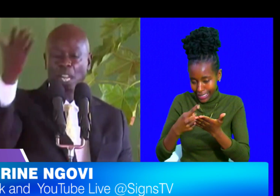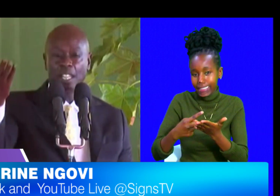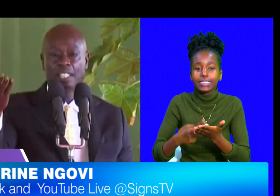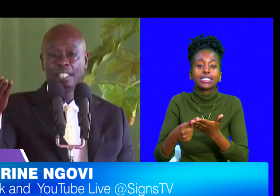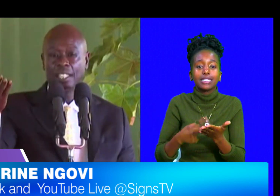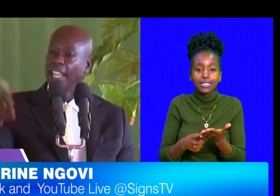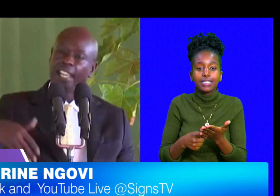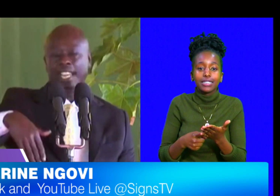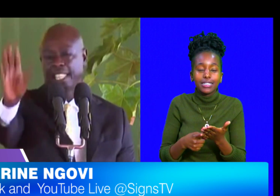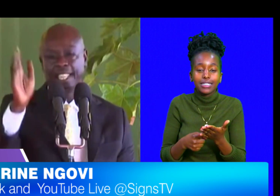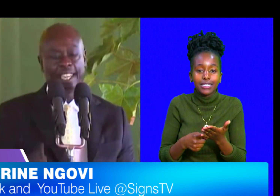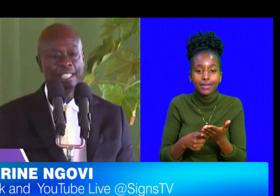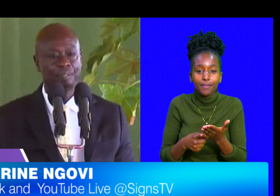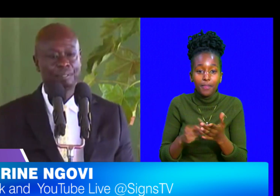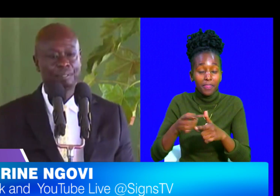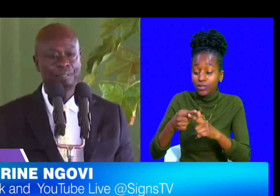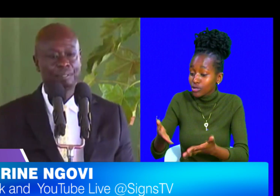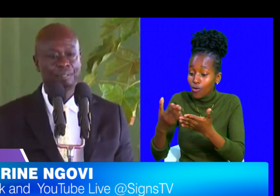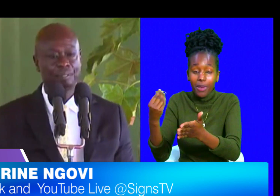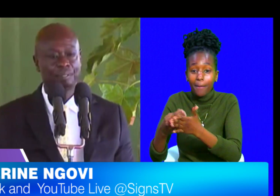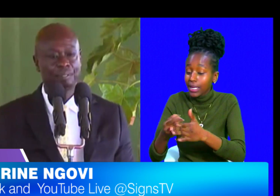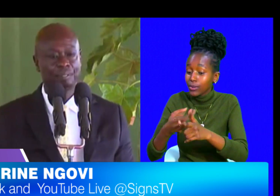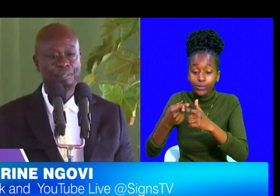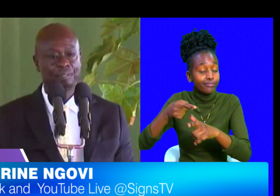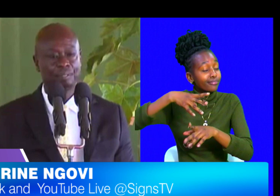Ukienda nyumba aende akiendanga.